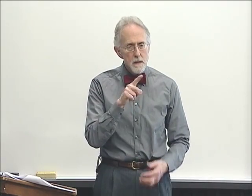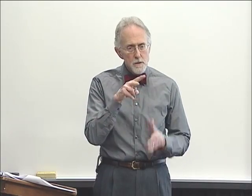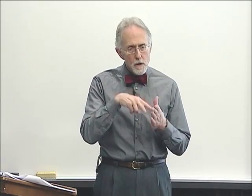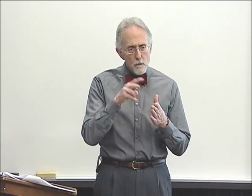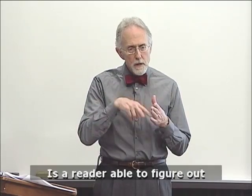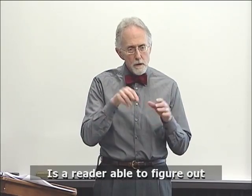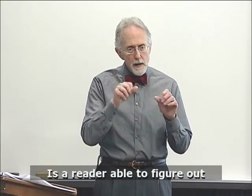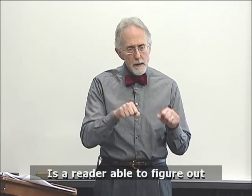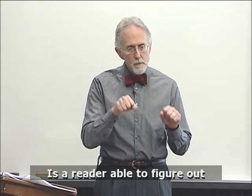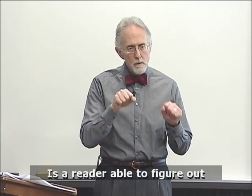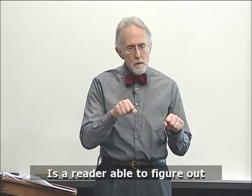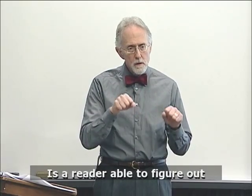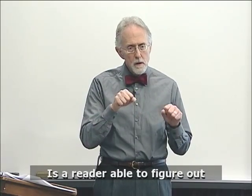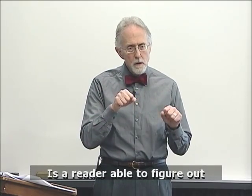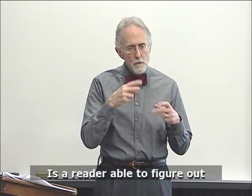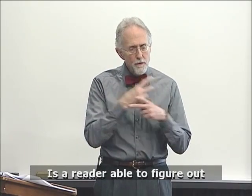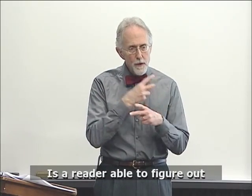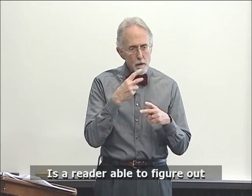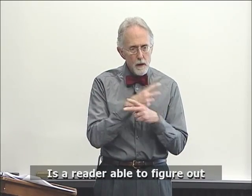Is a reader able to figure out